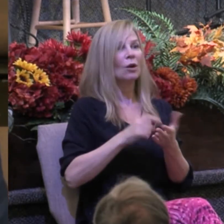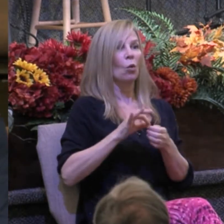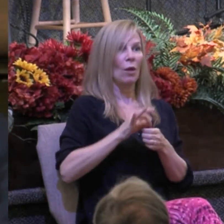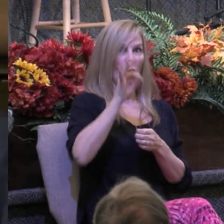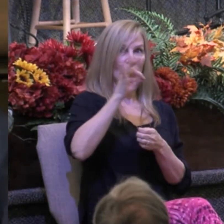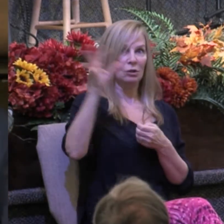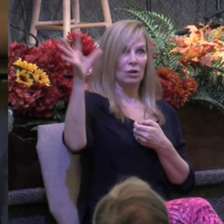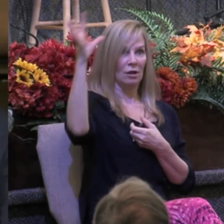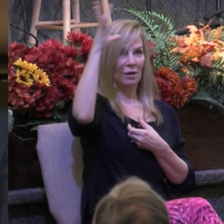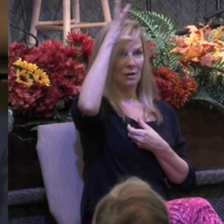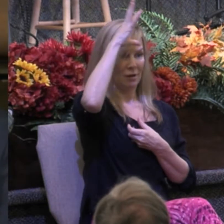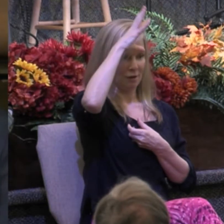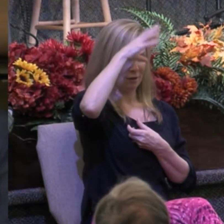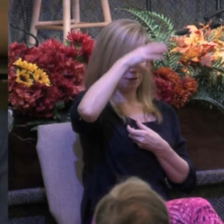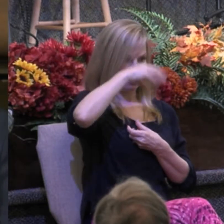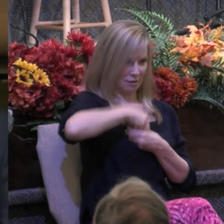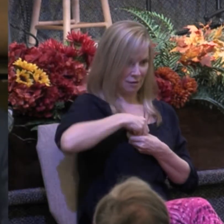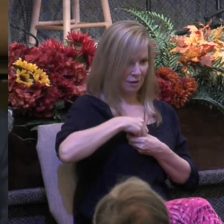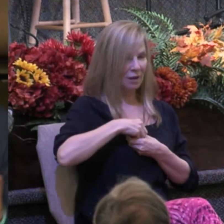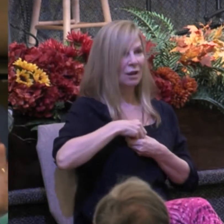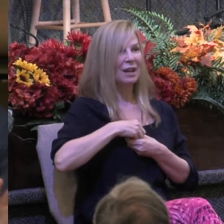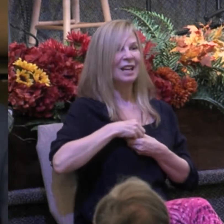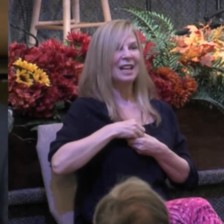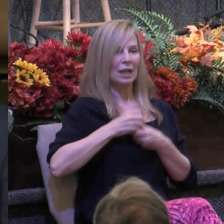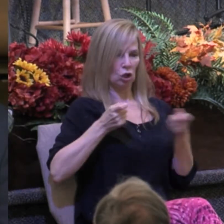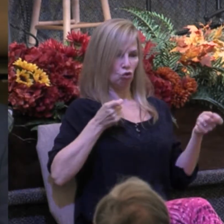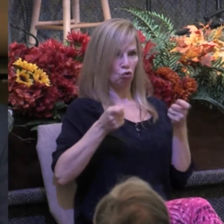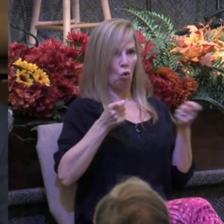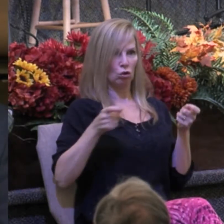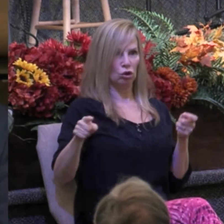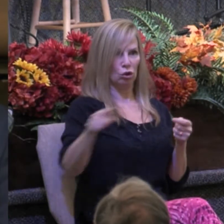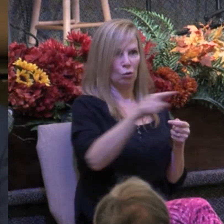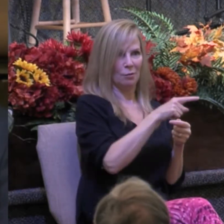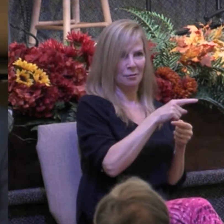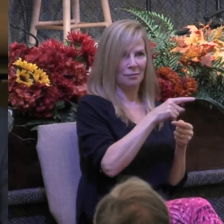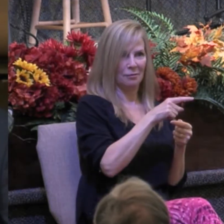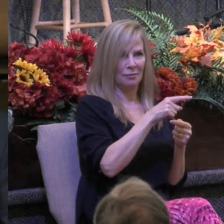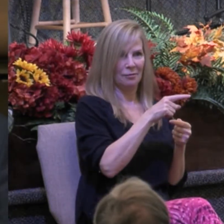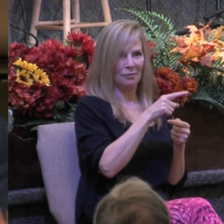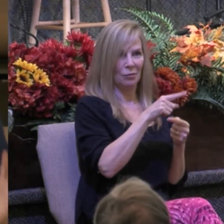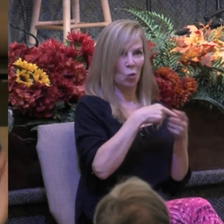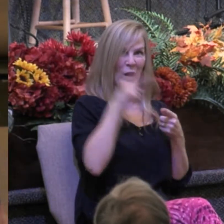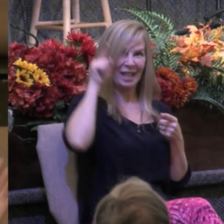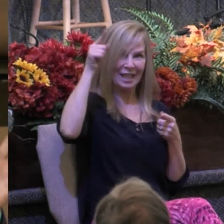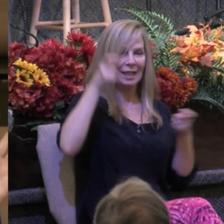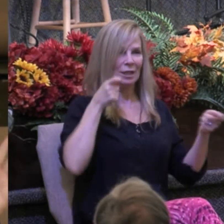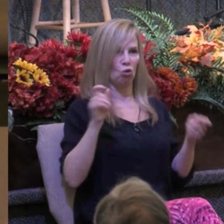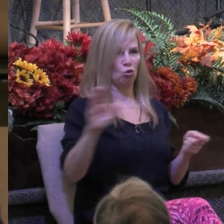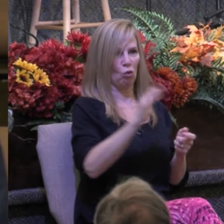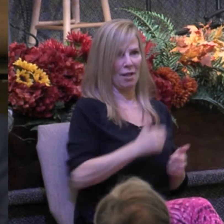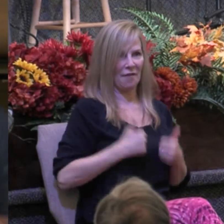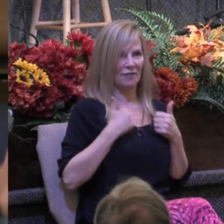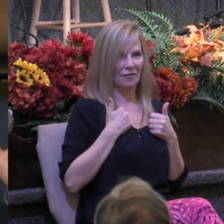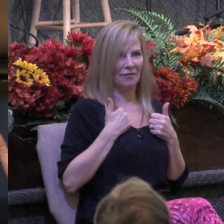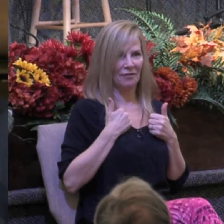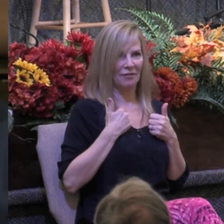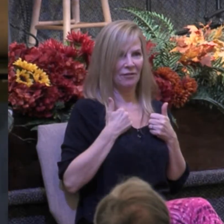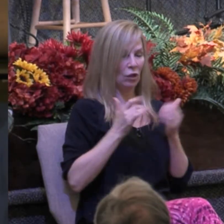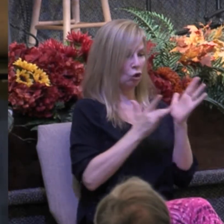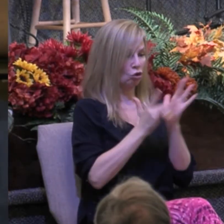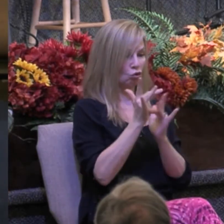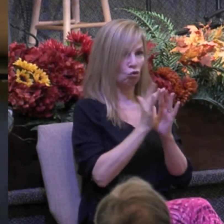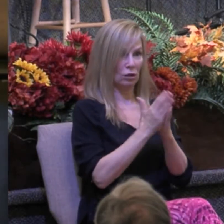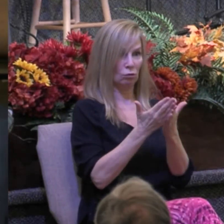you. When He's in control of your life, which the Scripture refers to as being